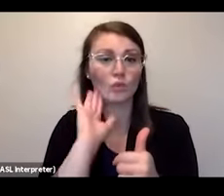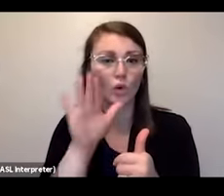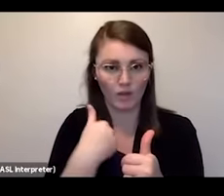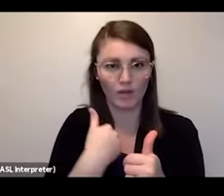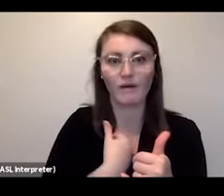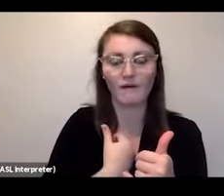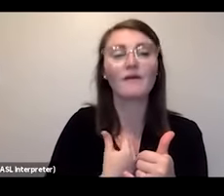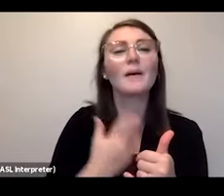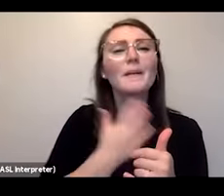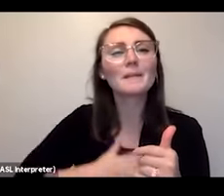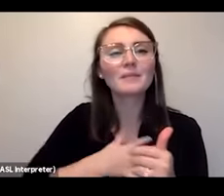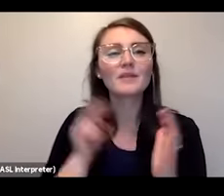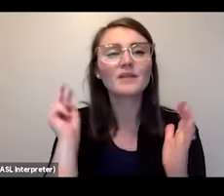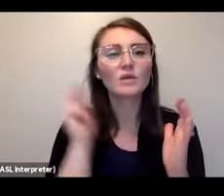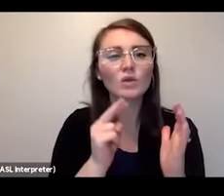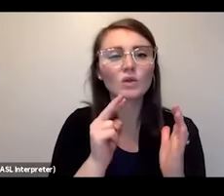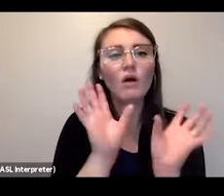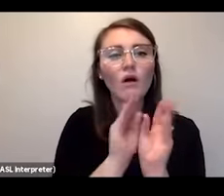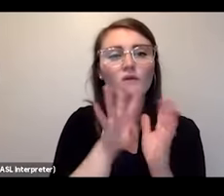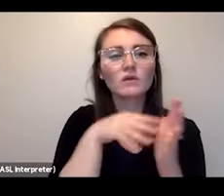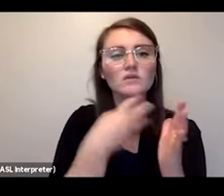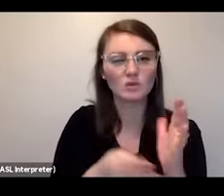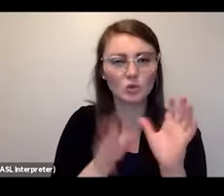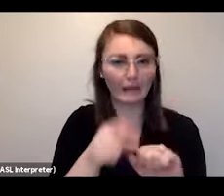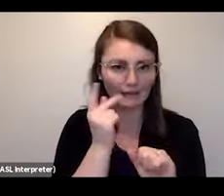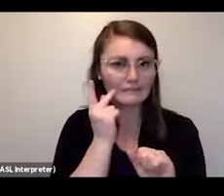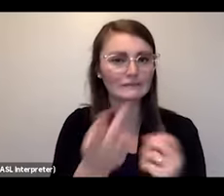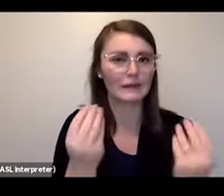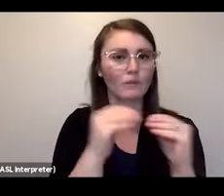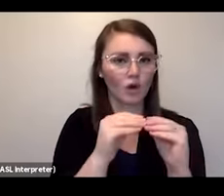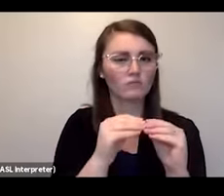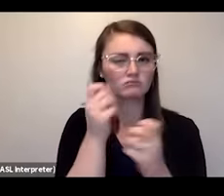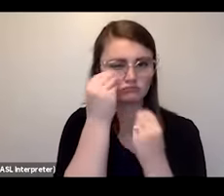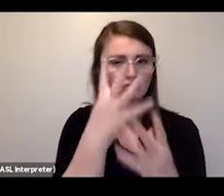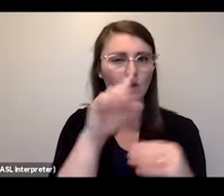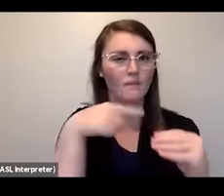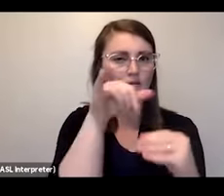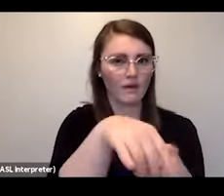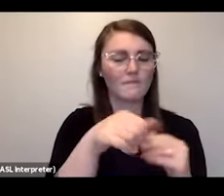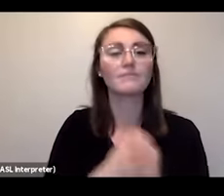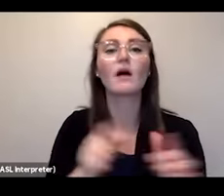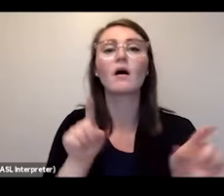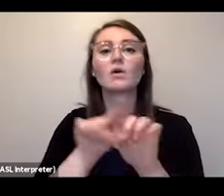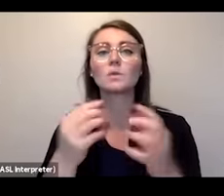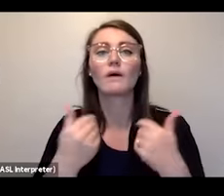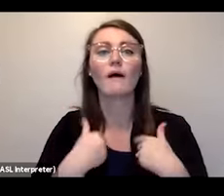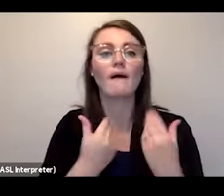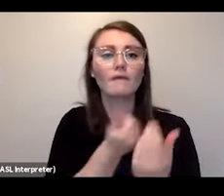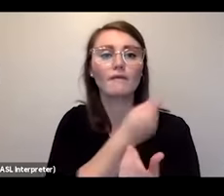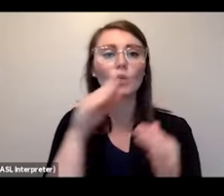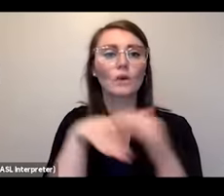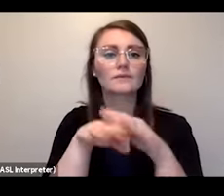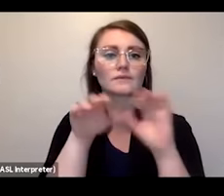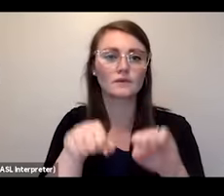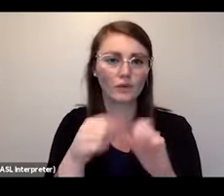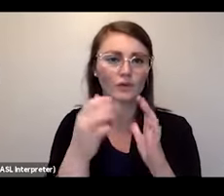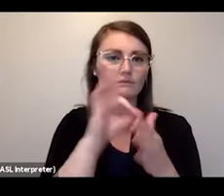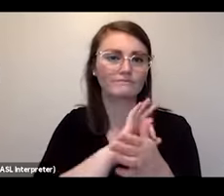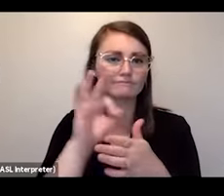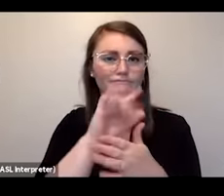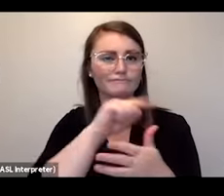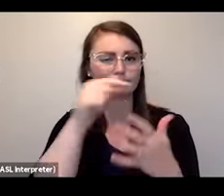by email for additional details. I'd also like to call your attention to today's accessibility features. Throughout the entire conference, we will